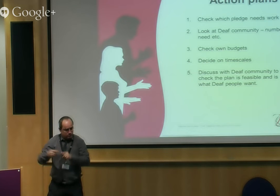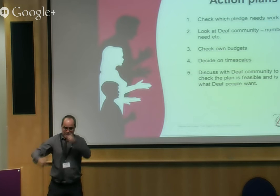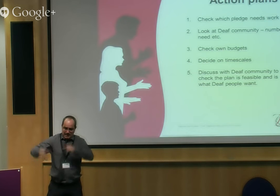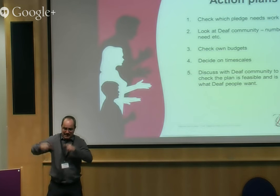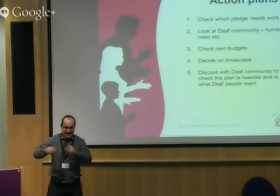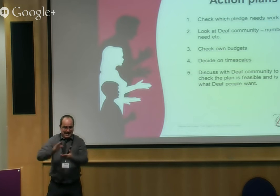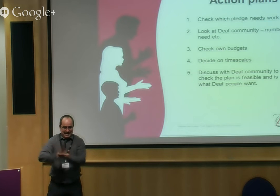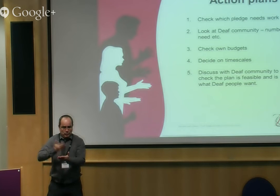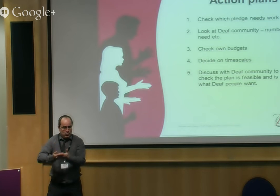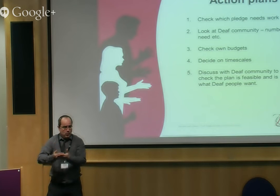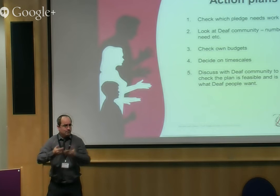managing fees,